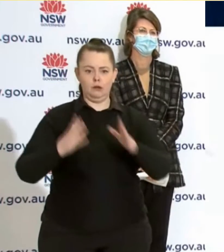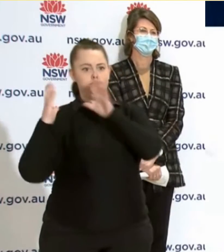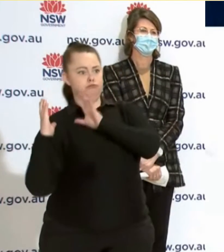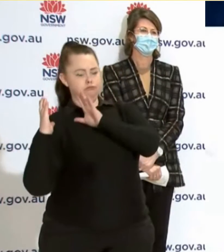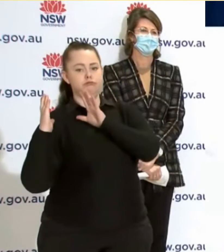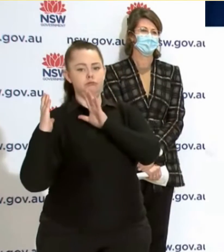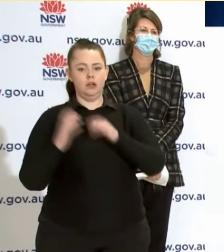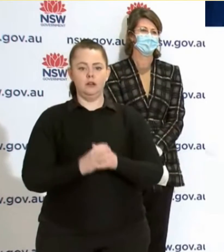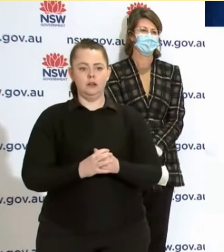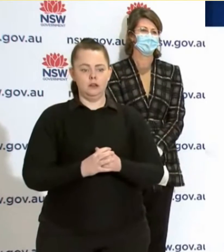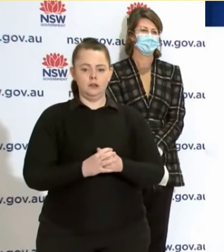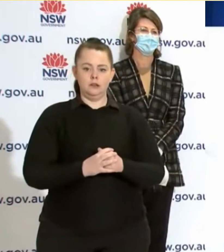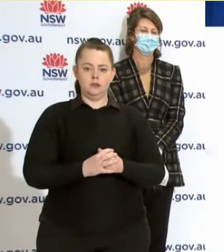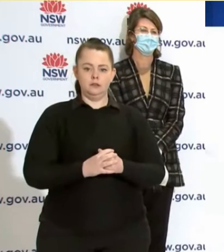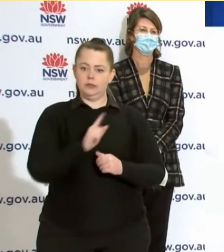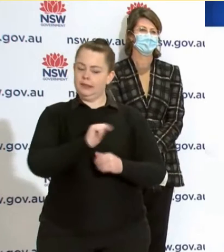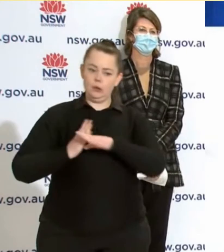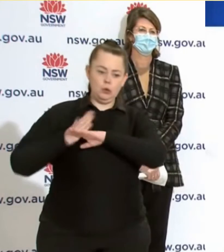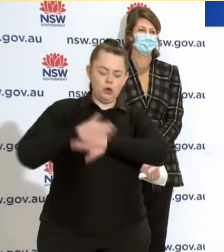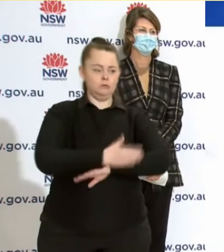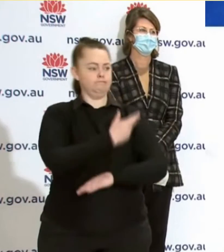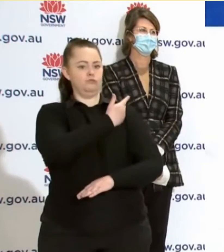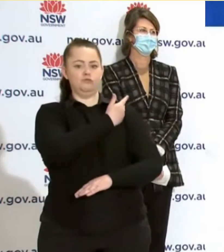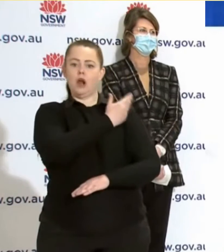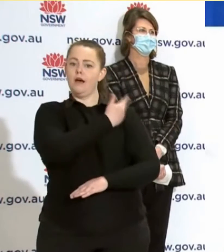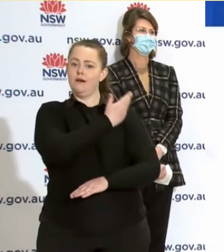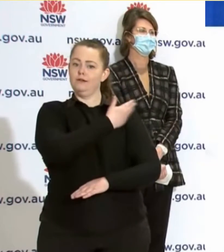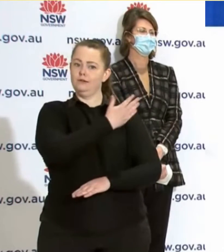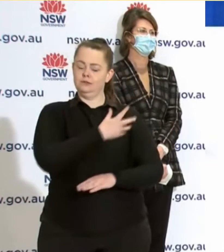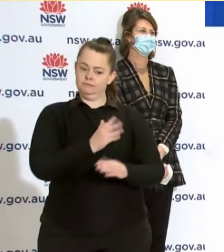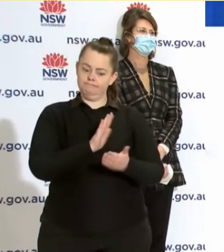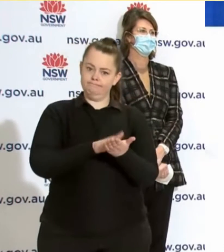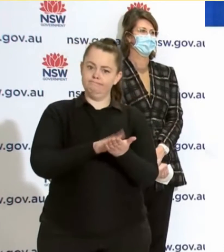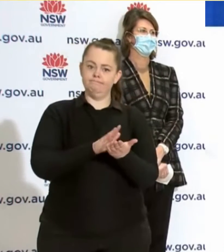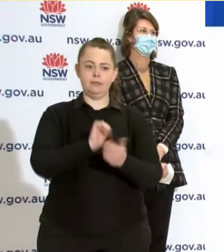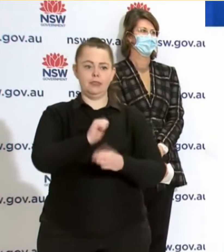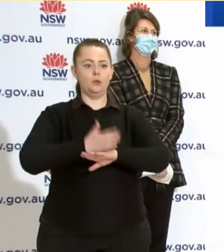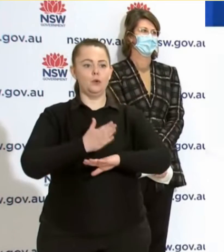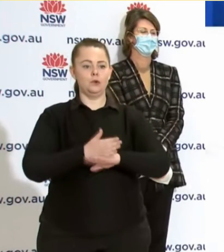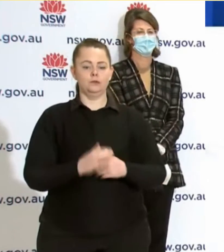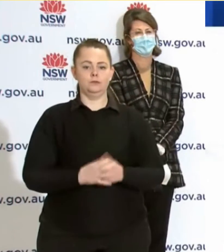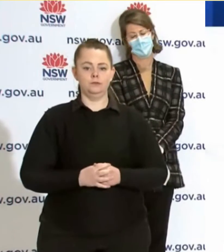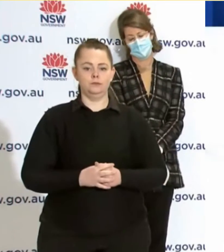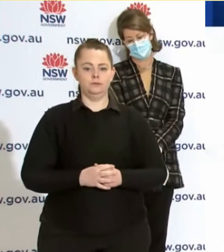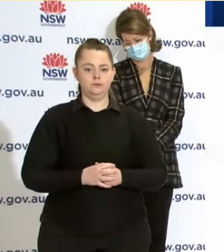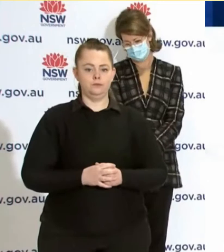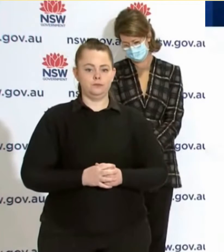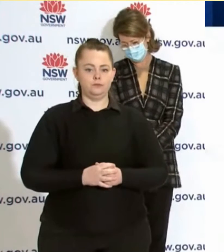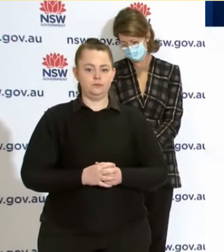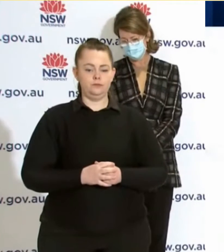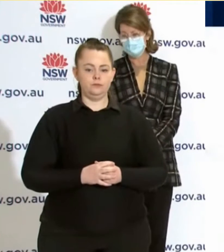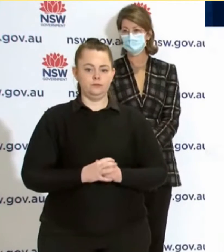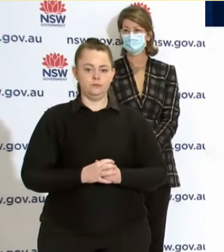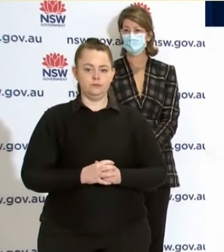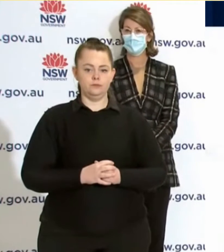Health is bearing, and we do it with great pride. They do it with great pride, and we thank every worker in the system for the role they're playing. But what we've